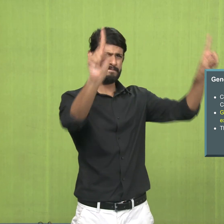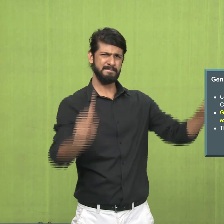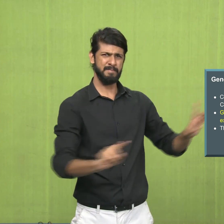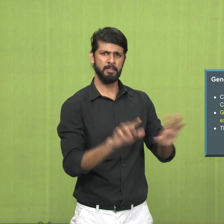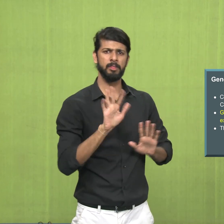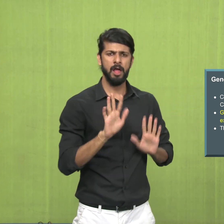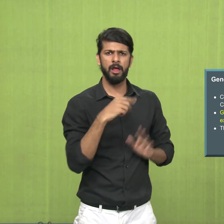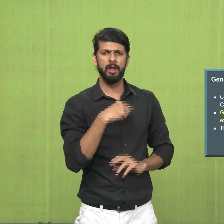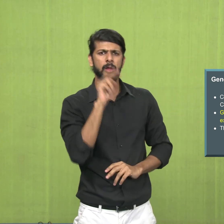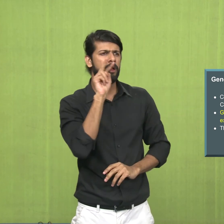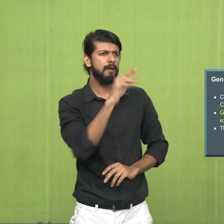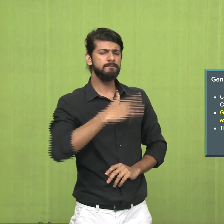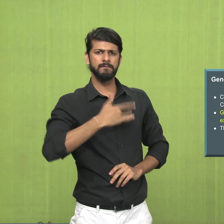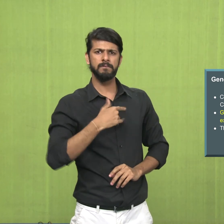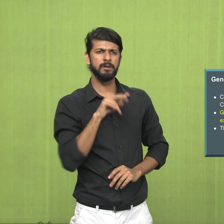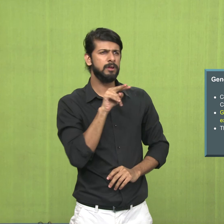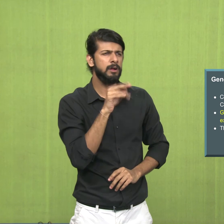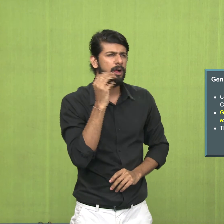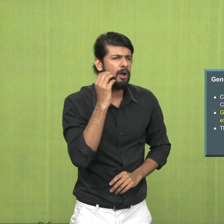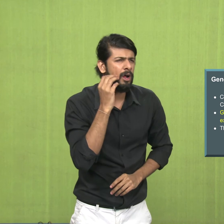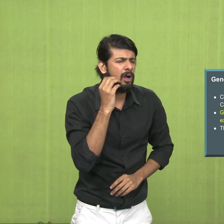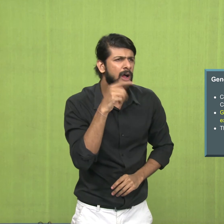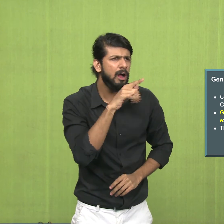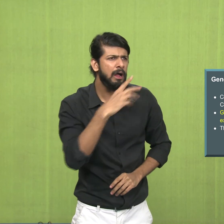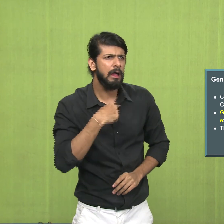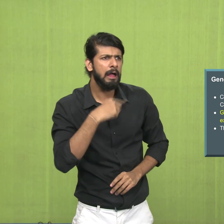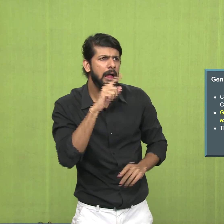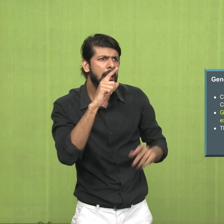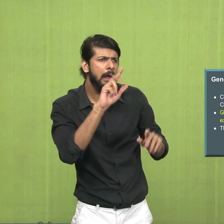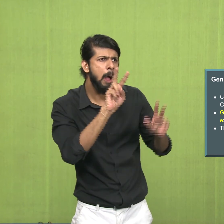And the mood of the painting is mysterious